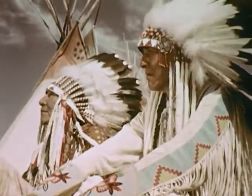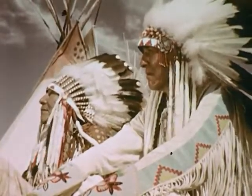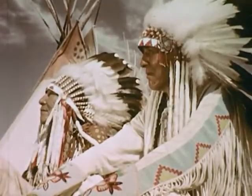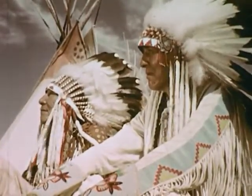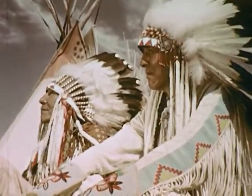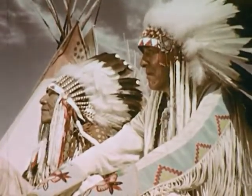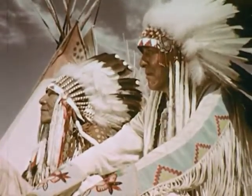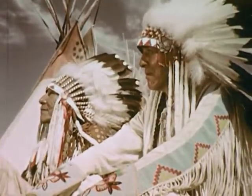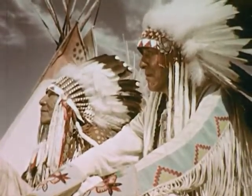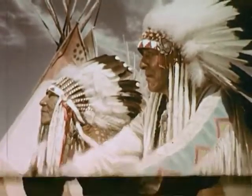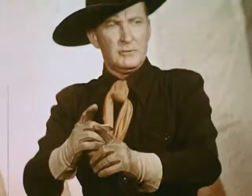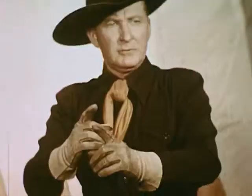I'm a mighty hunter.